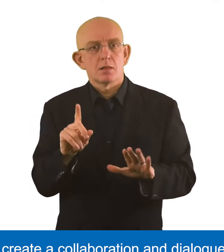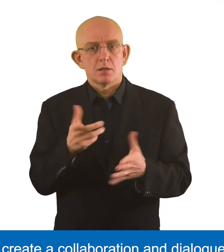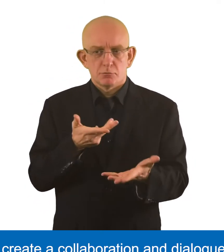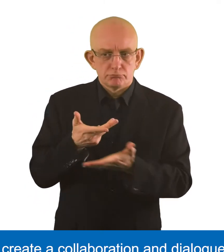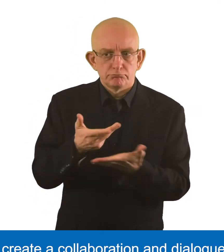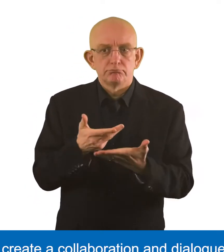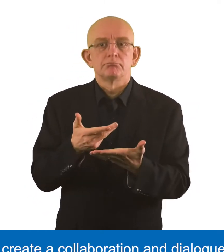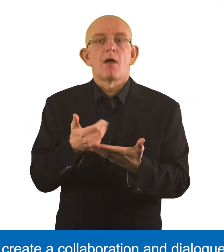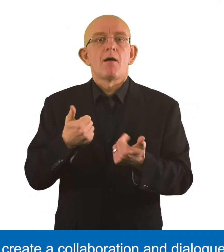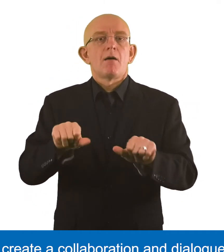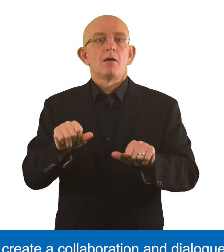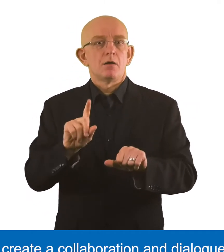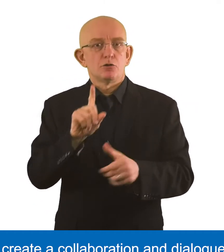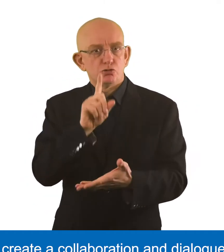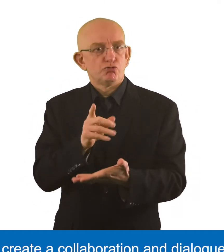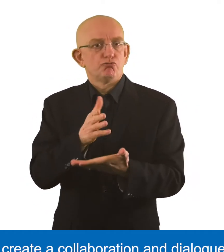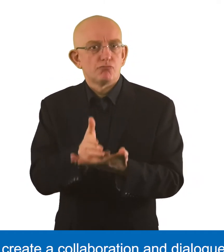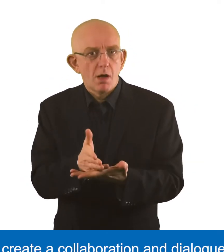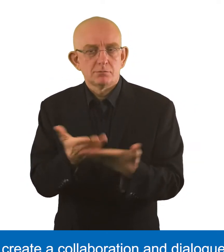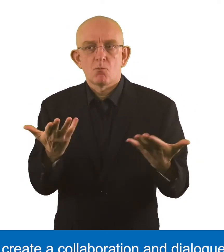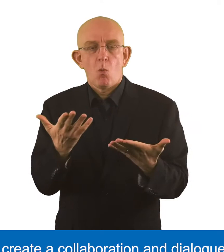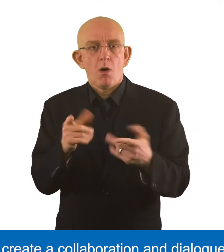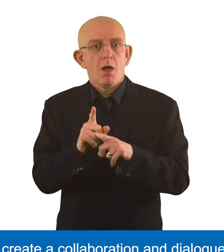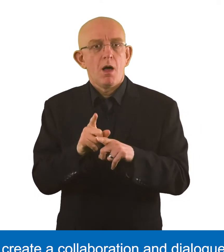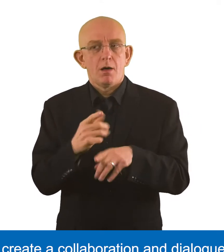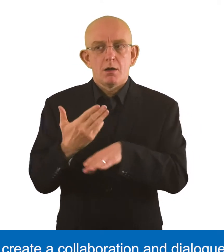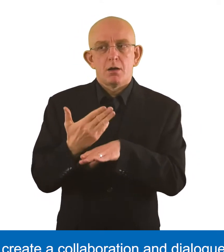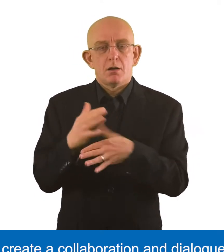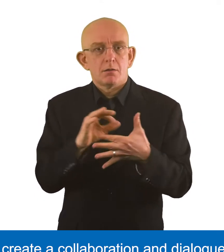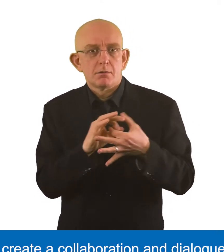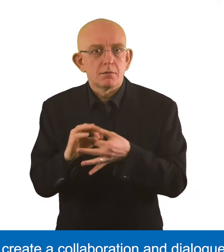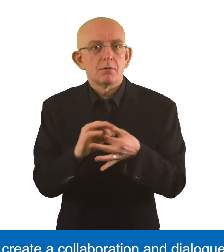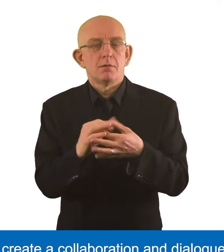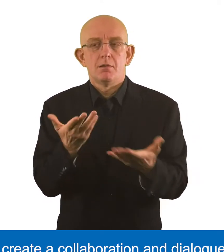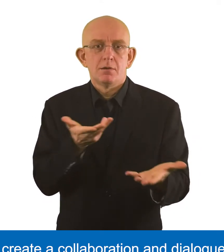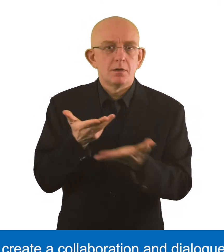Build trust to create a collaboration and dialogue between network members.